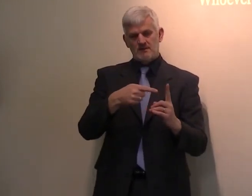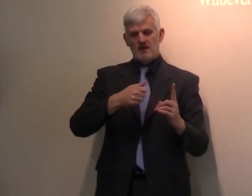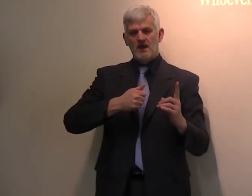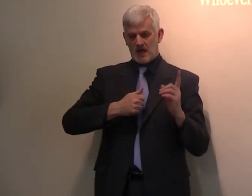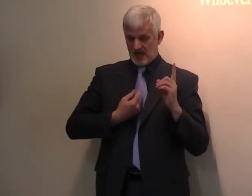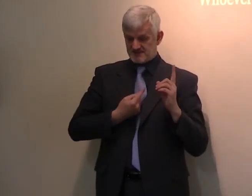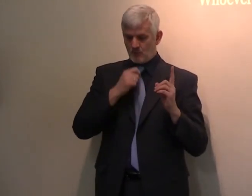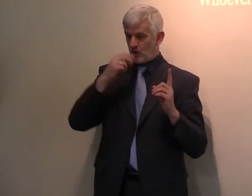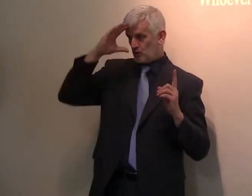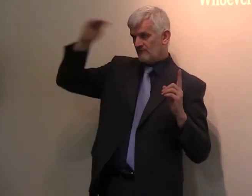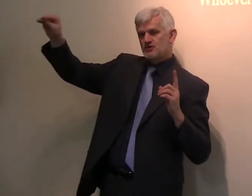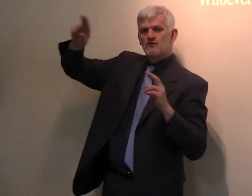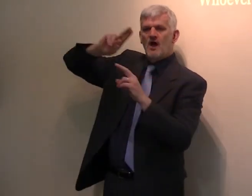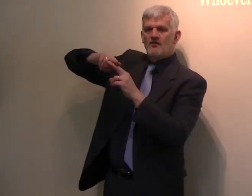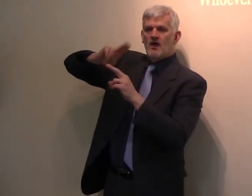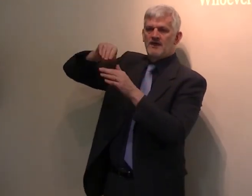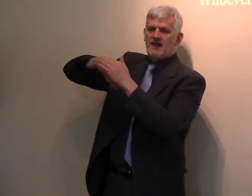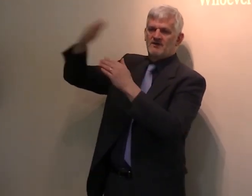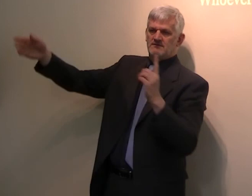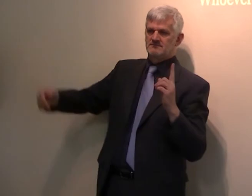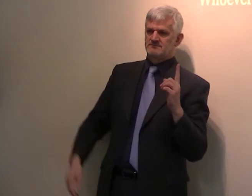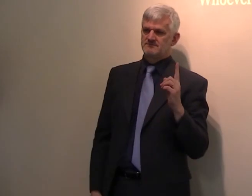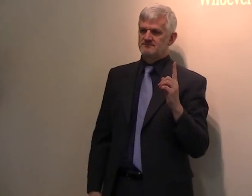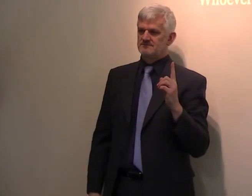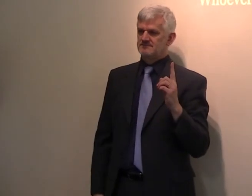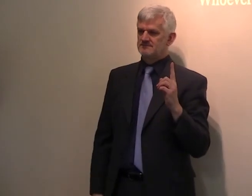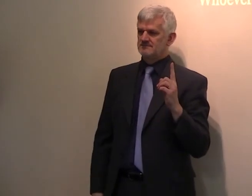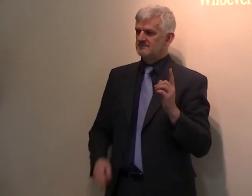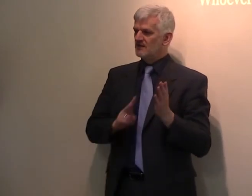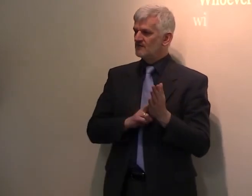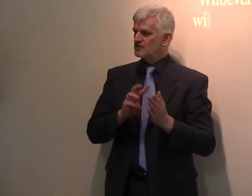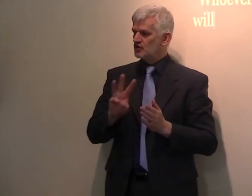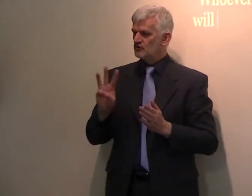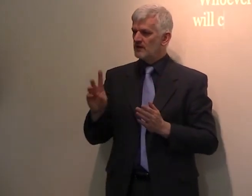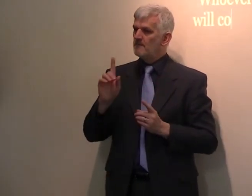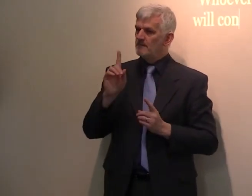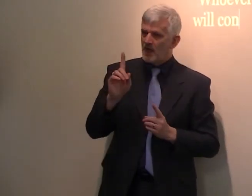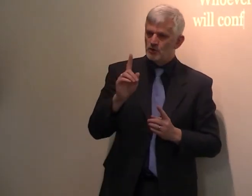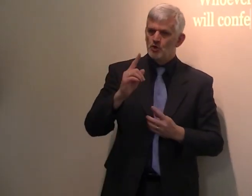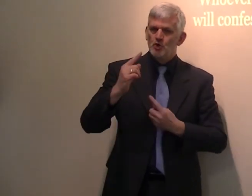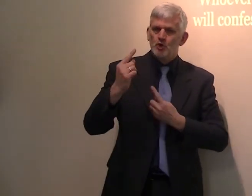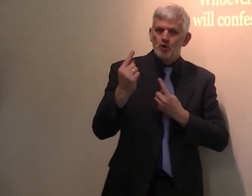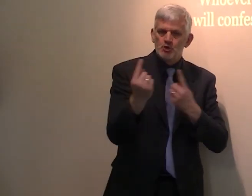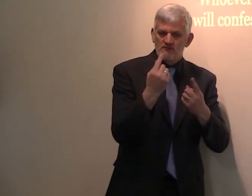also before my Father, which is in heaven. Verse 33, but whosoever shall deny me before